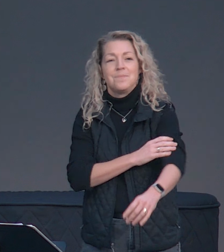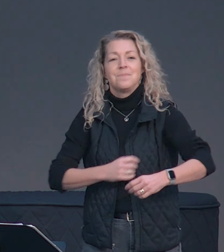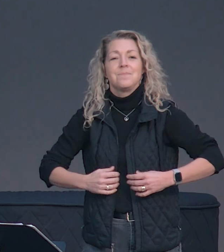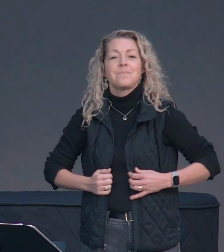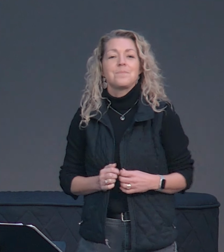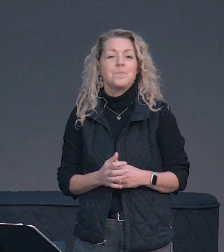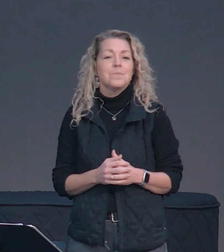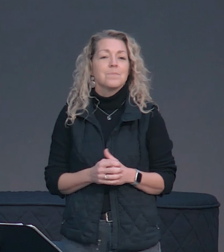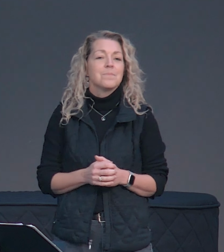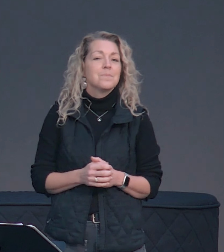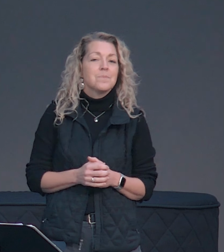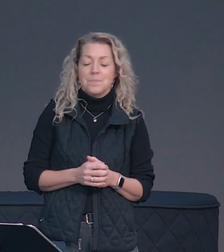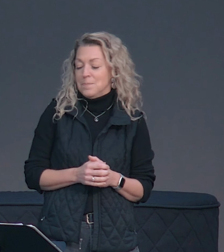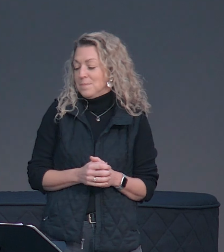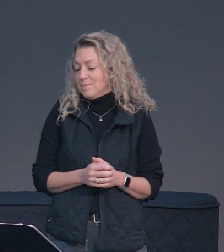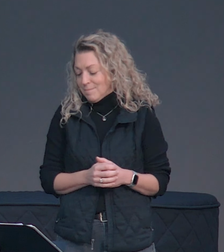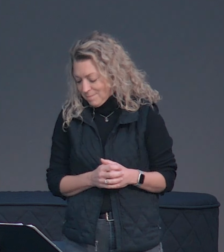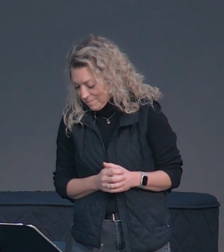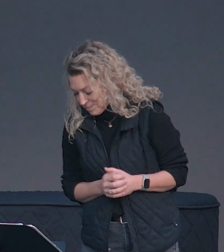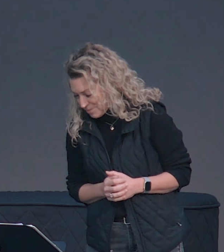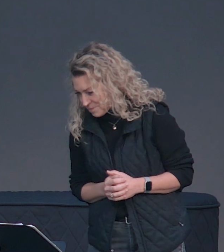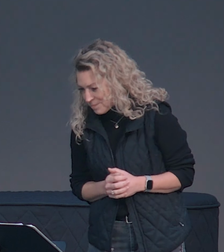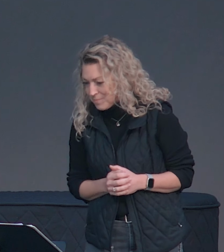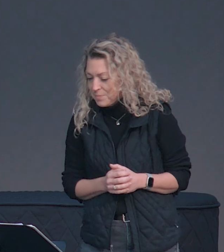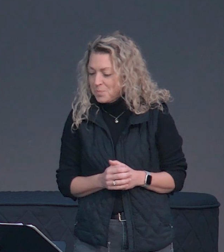The Lord,